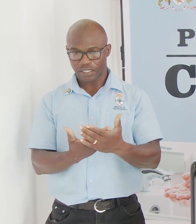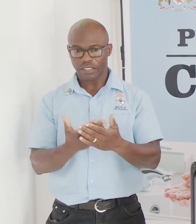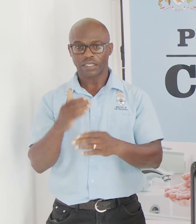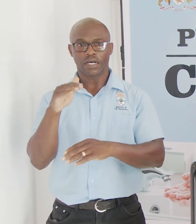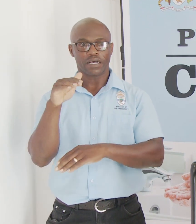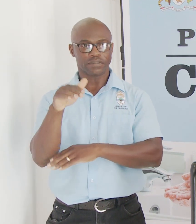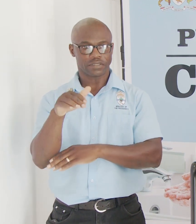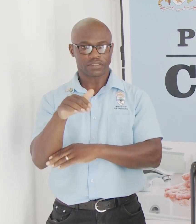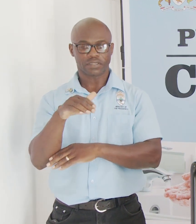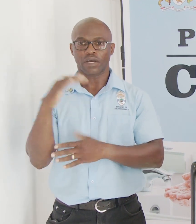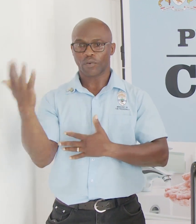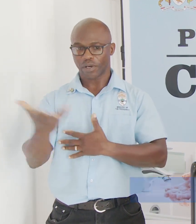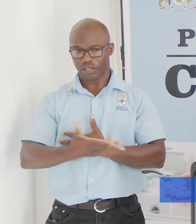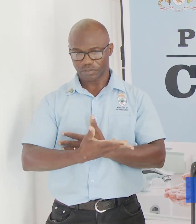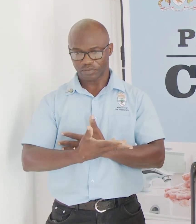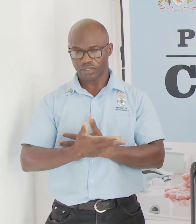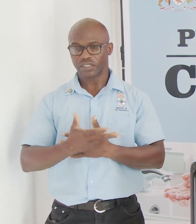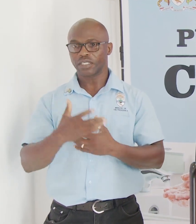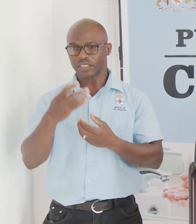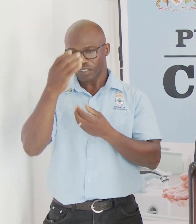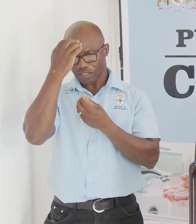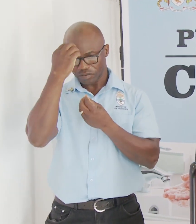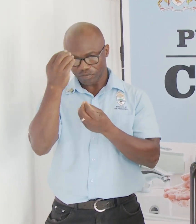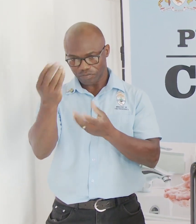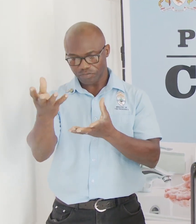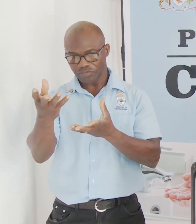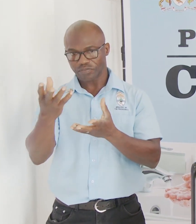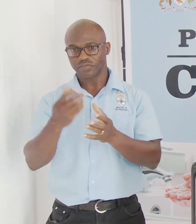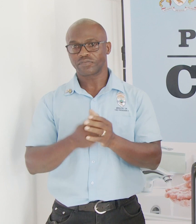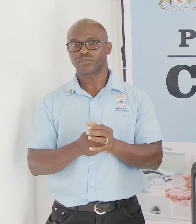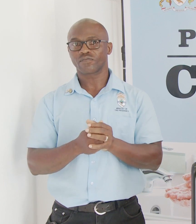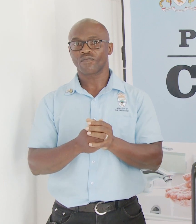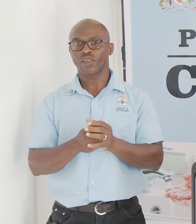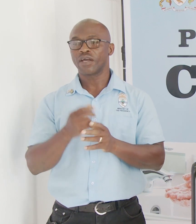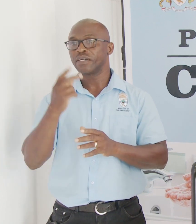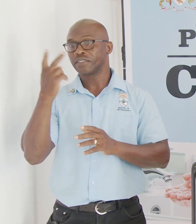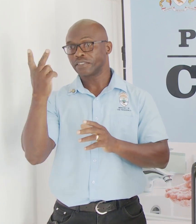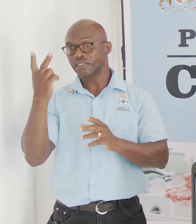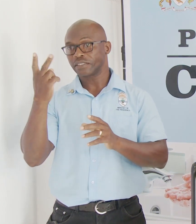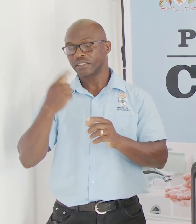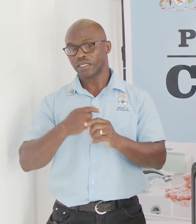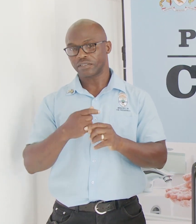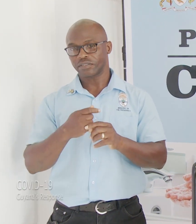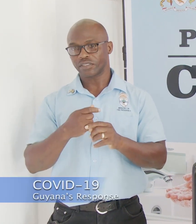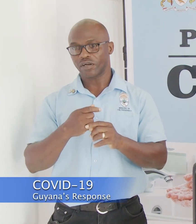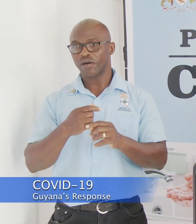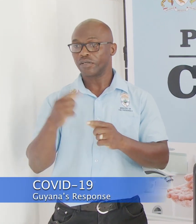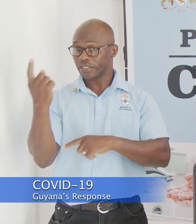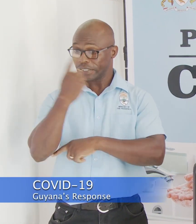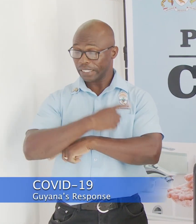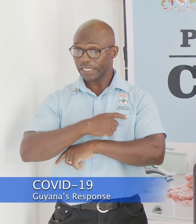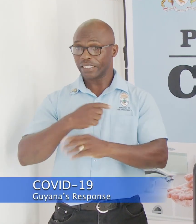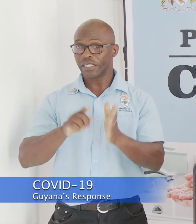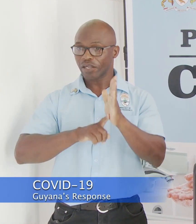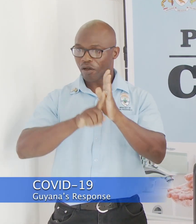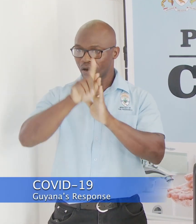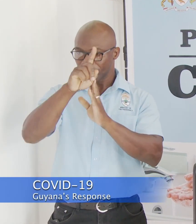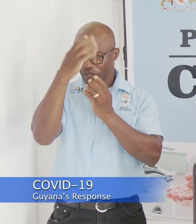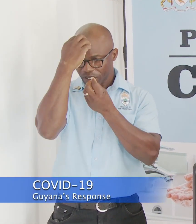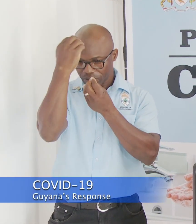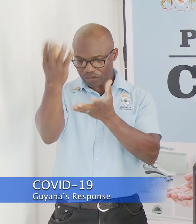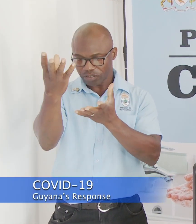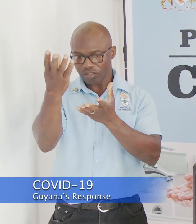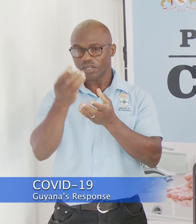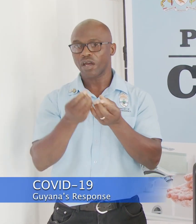I welcome you to today's briefing, the second in a series of daily updates during which I